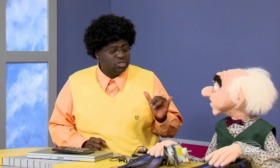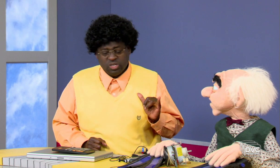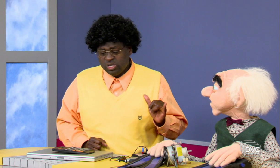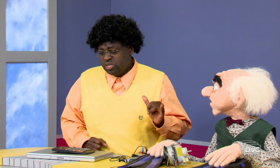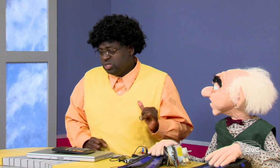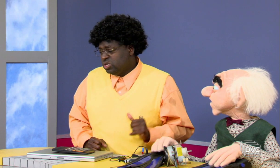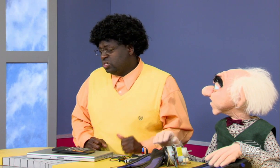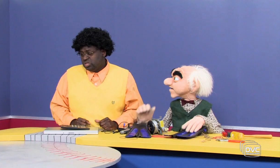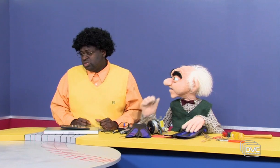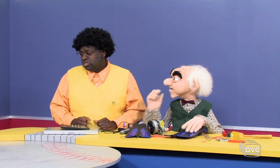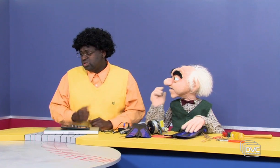too.